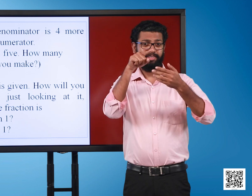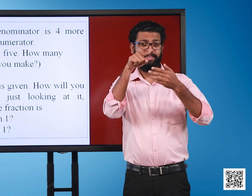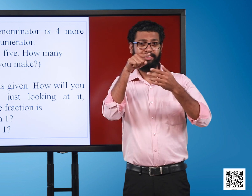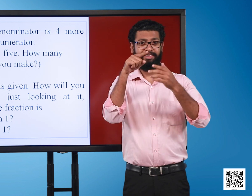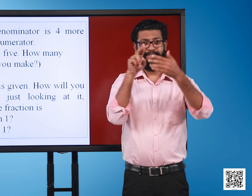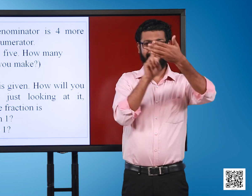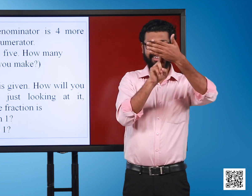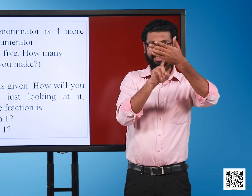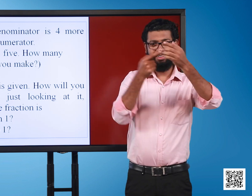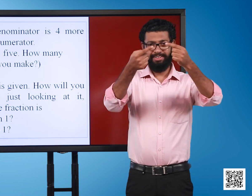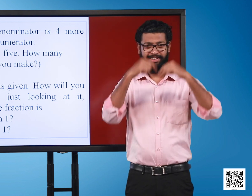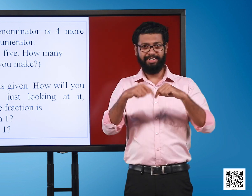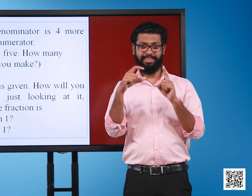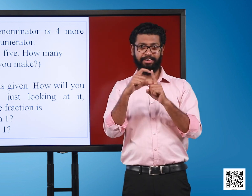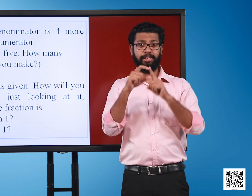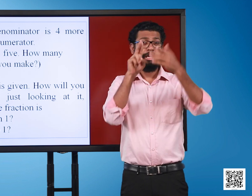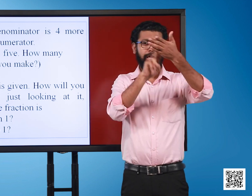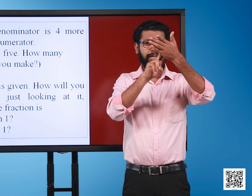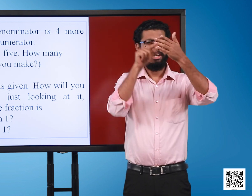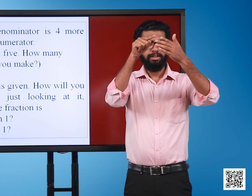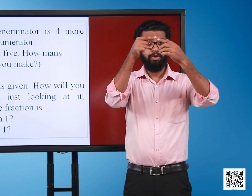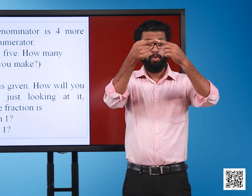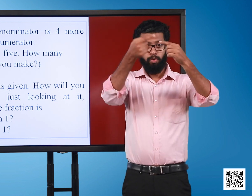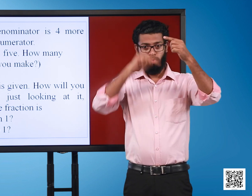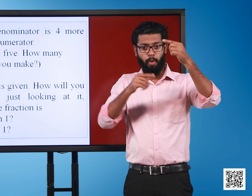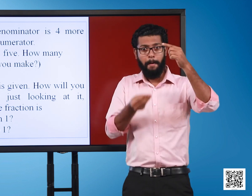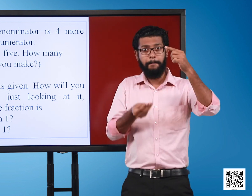whose denominator is 4 more than the numerator.